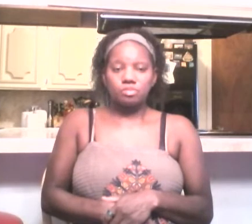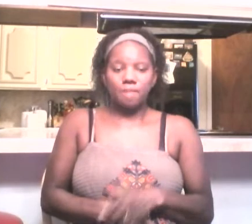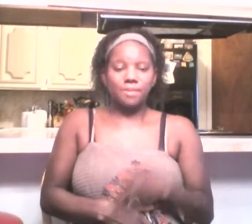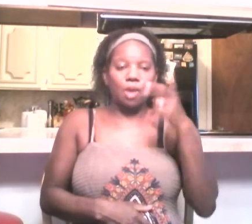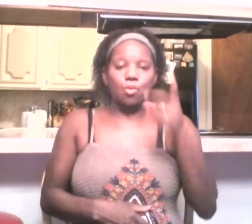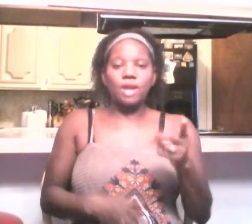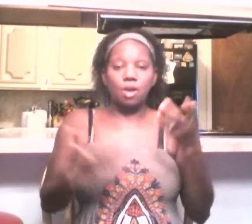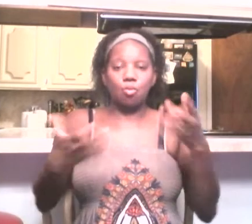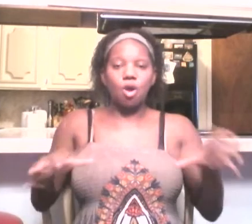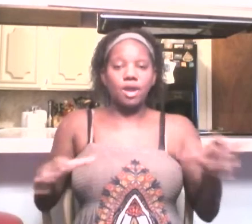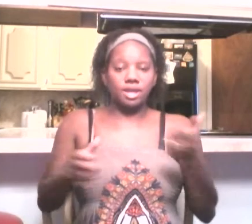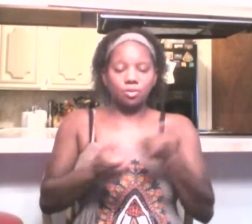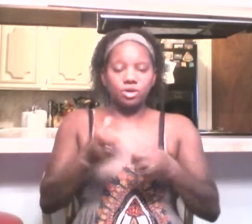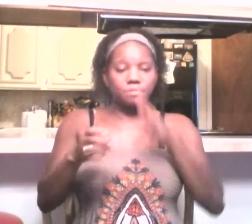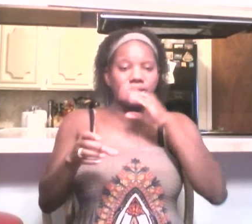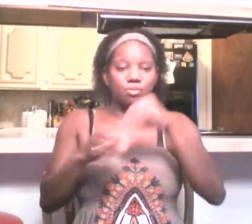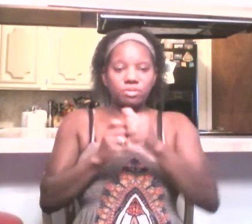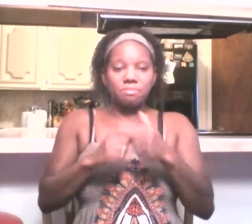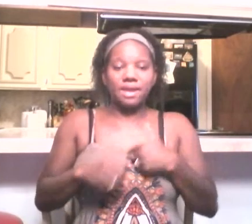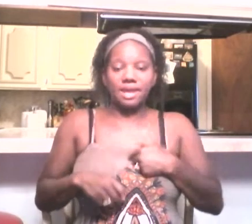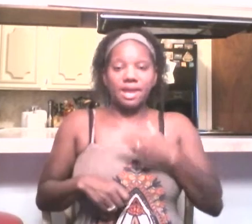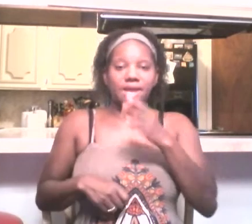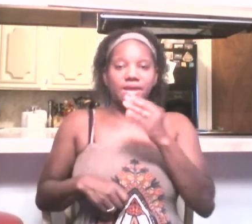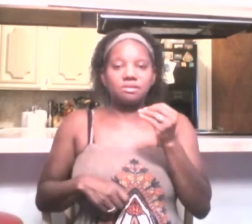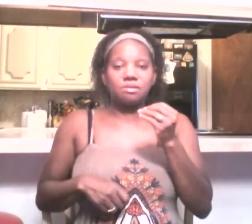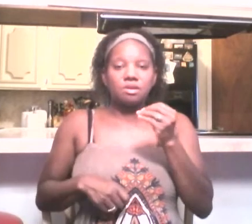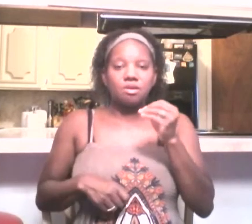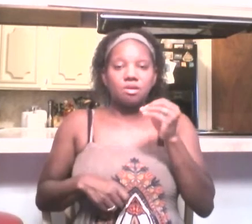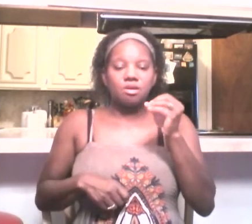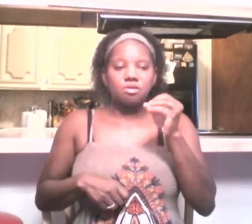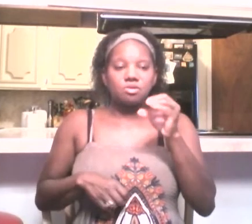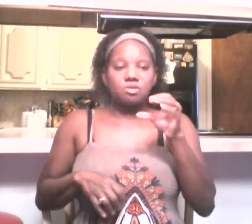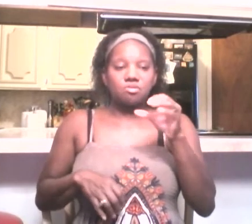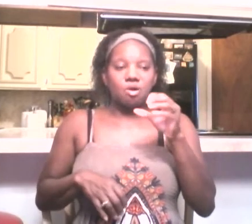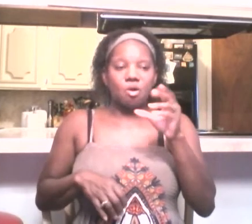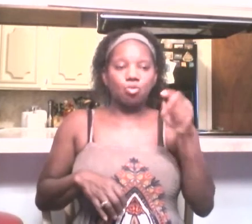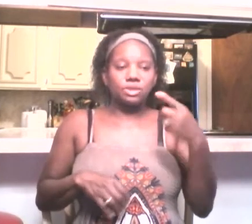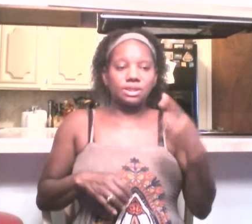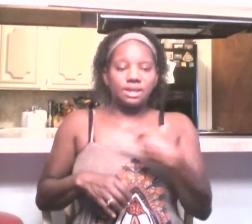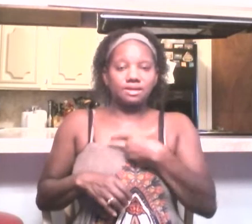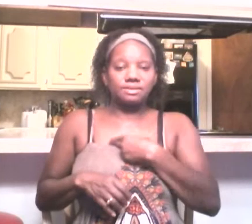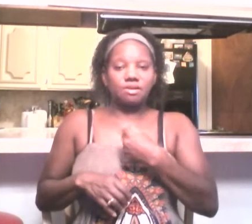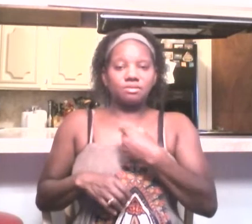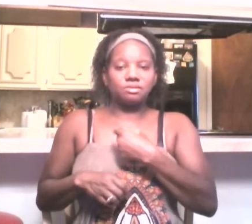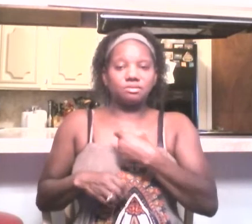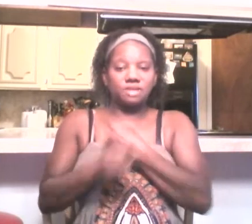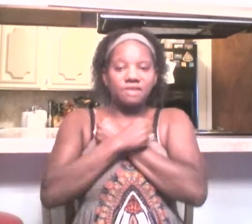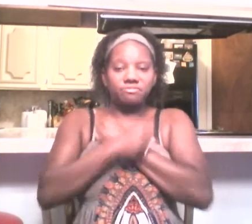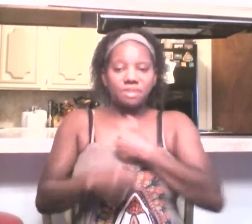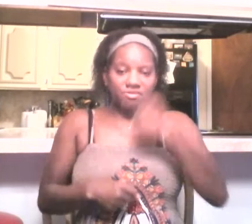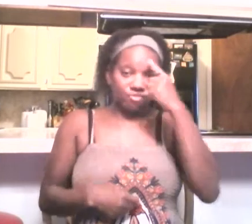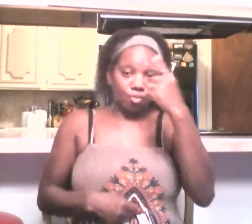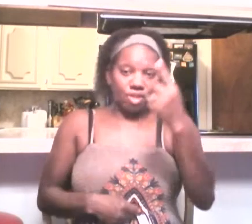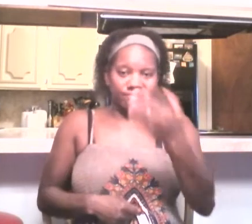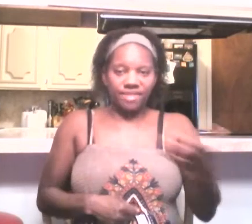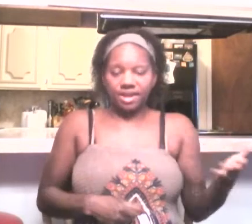I mean, I would not want anyone to be with me and only love me for one thing,